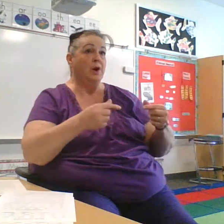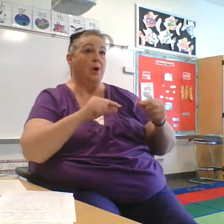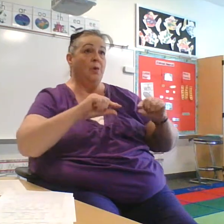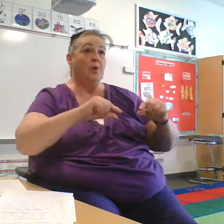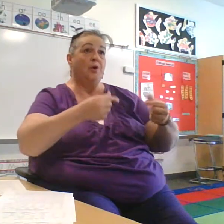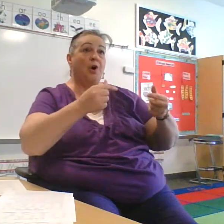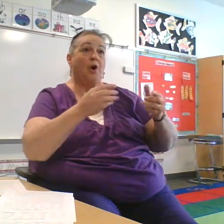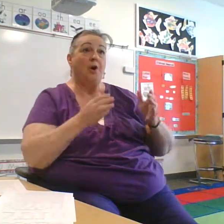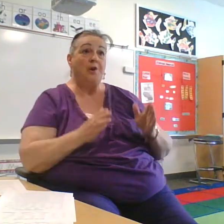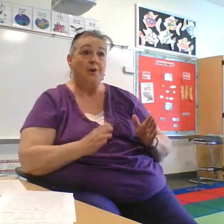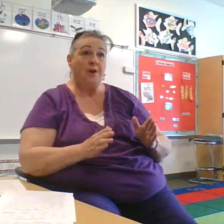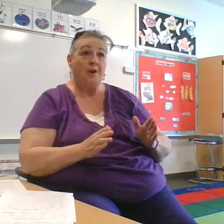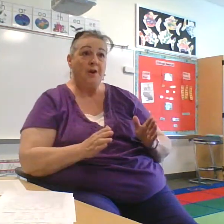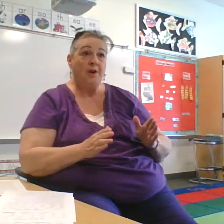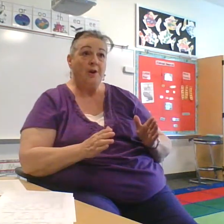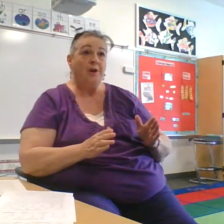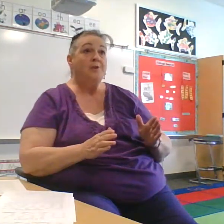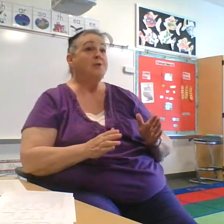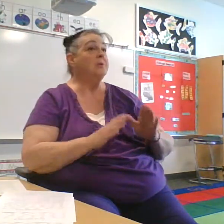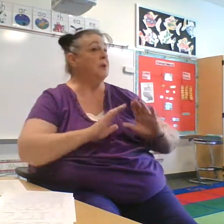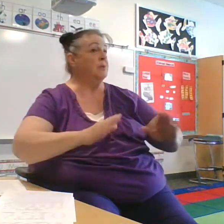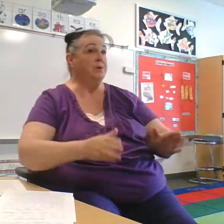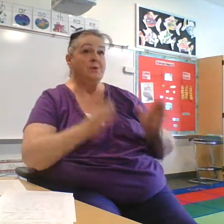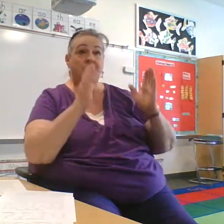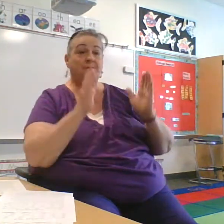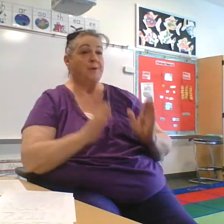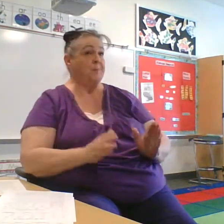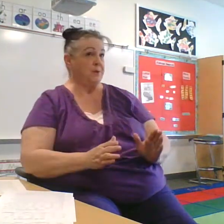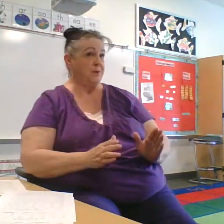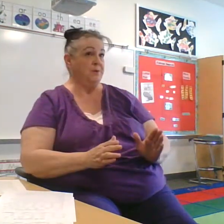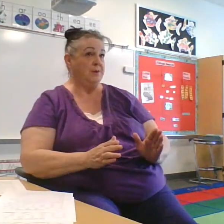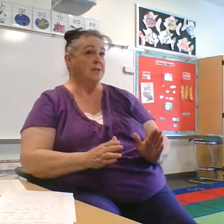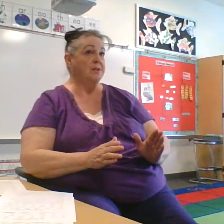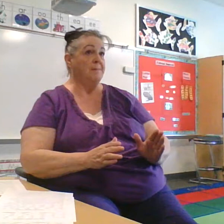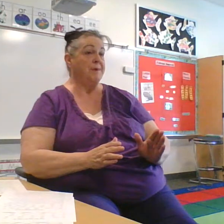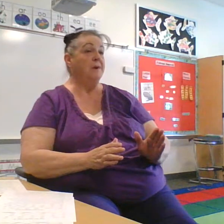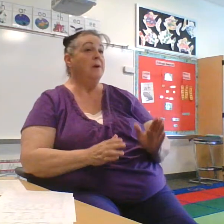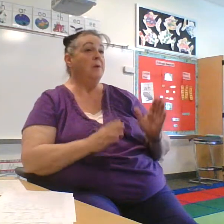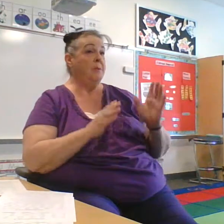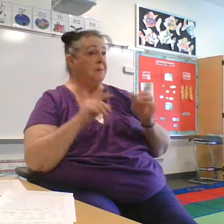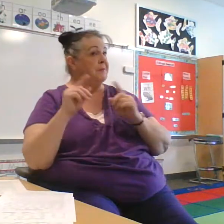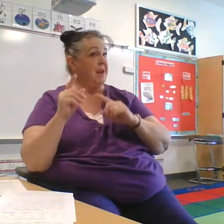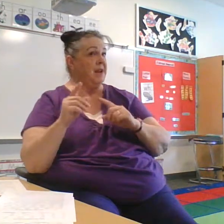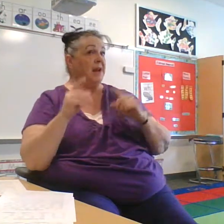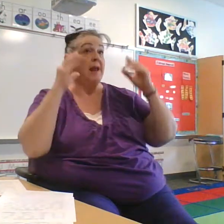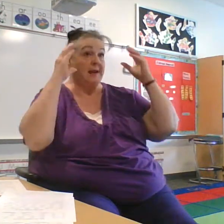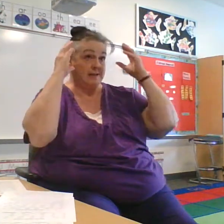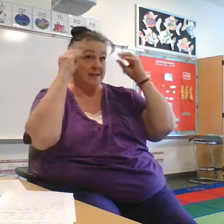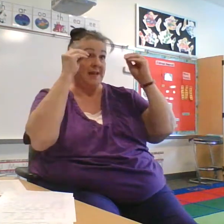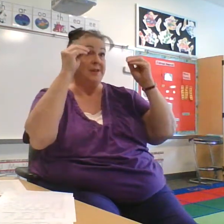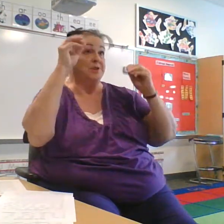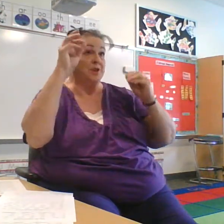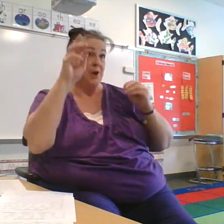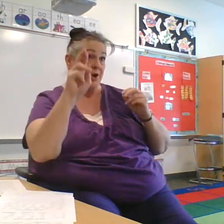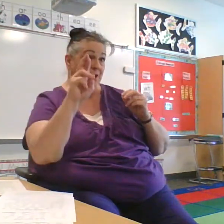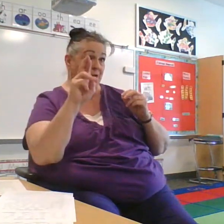go, gone. So we don't use this for the person who does something. We put the ending, like teacher,